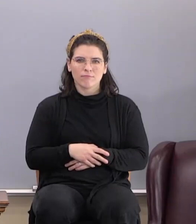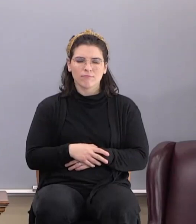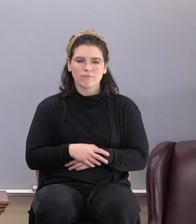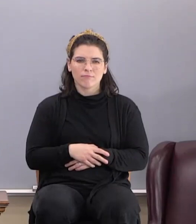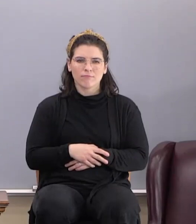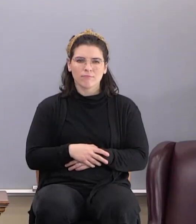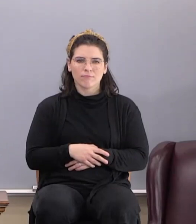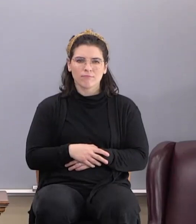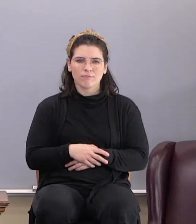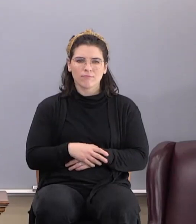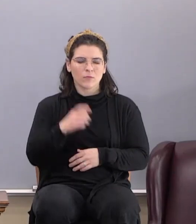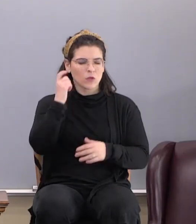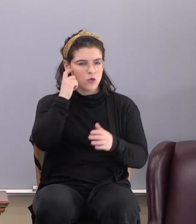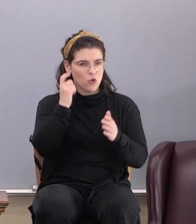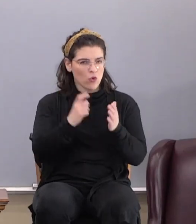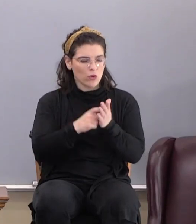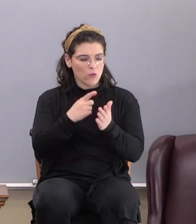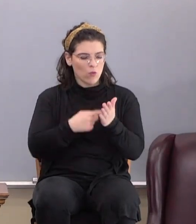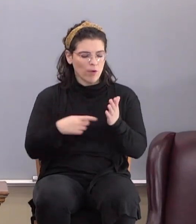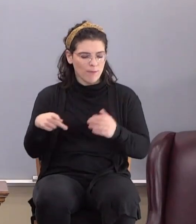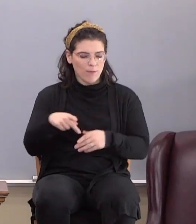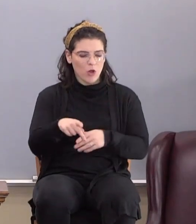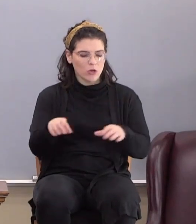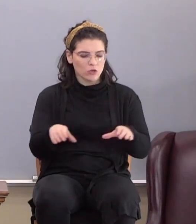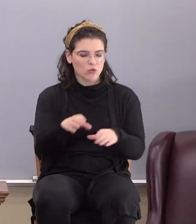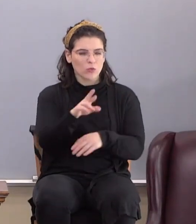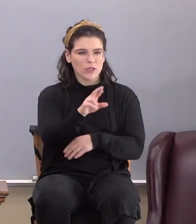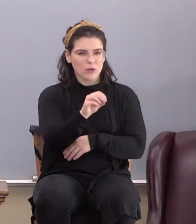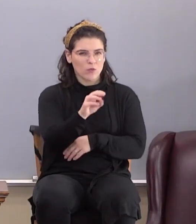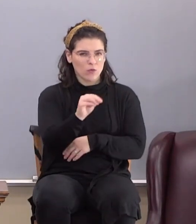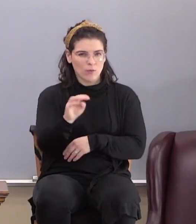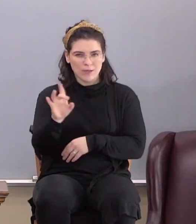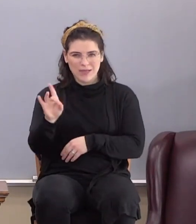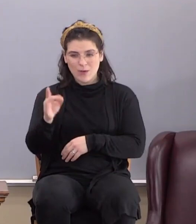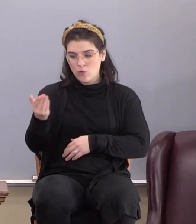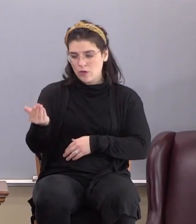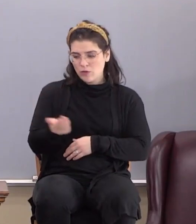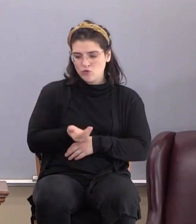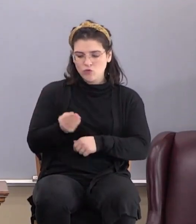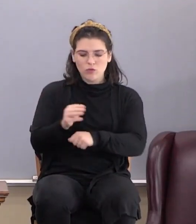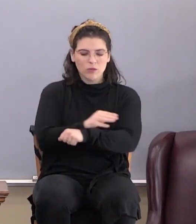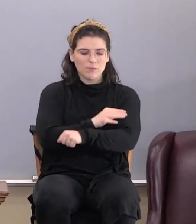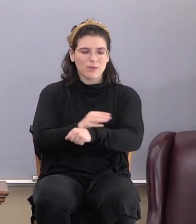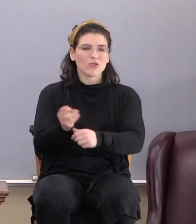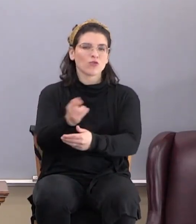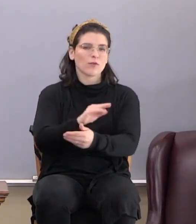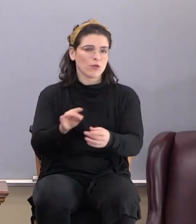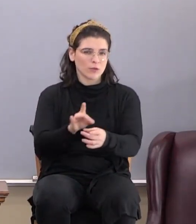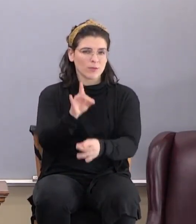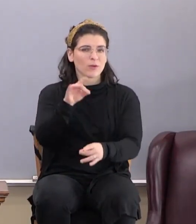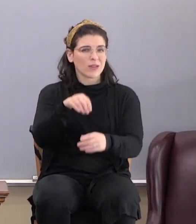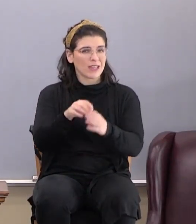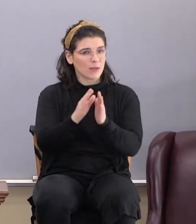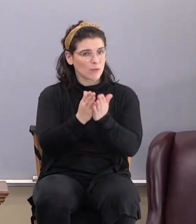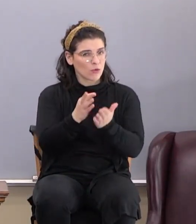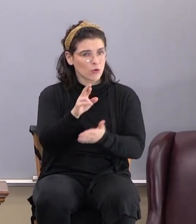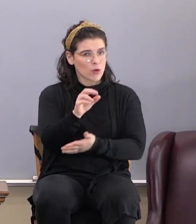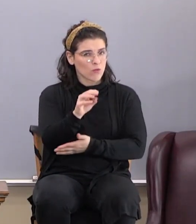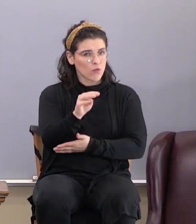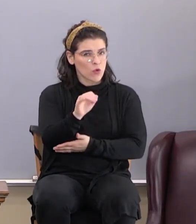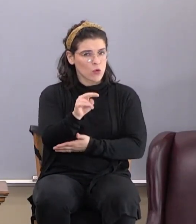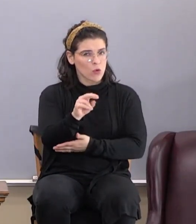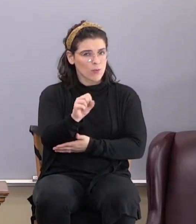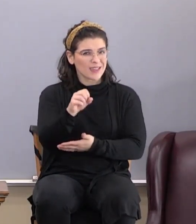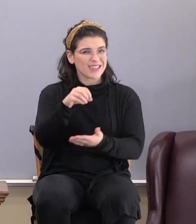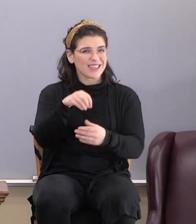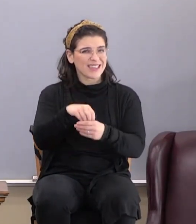8. We're introduced, by the way, to the ministry of the Holy Spirit in the book of Romans here in chapter 8.